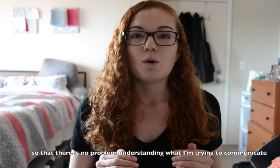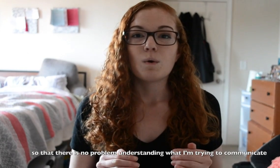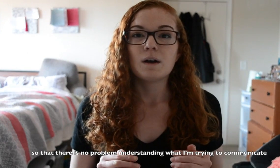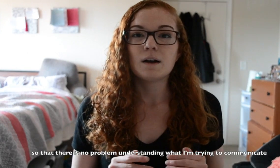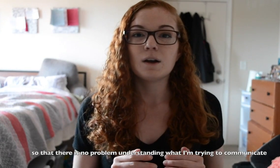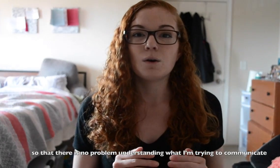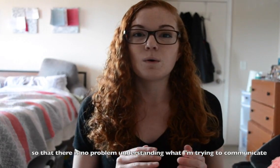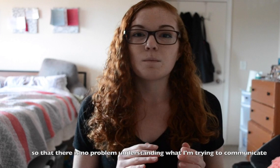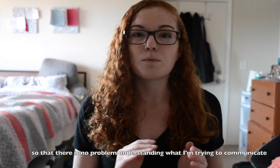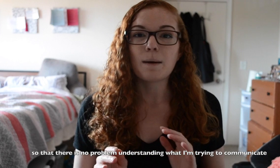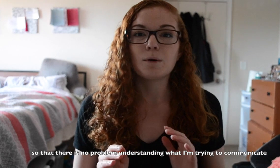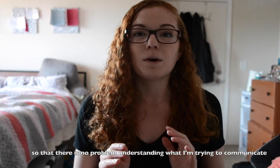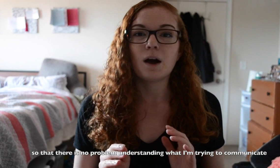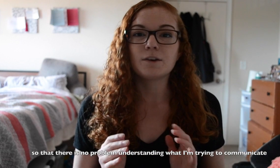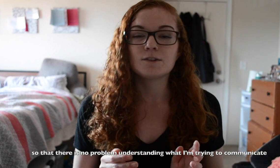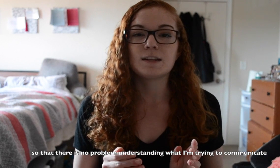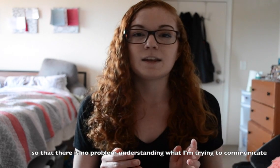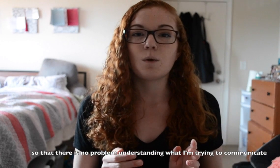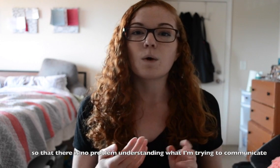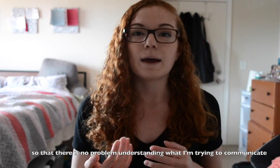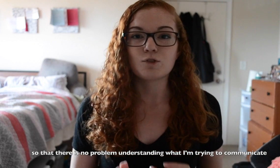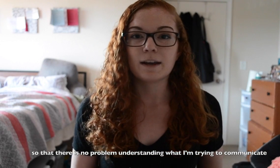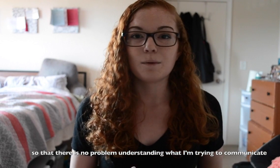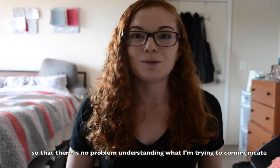no problem understanding what I'm trying to communicate.